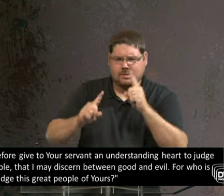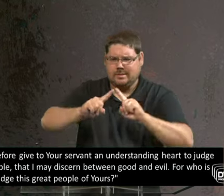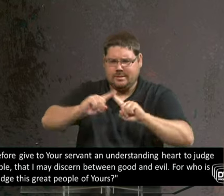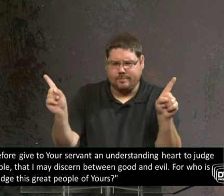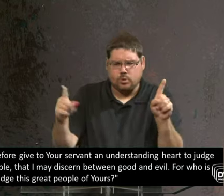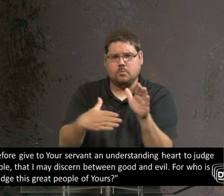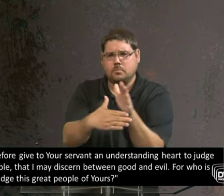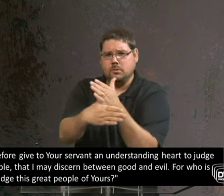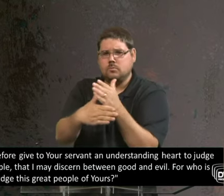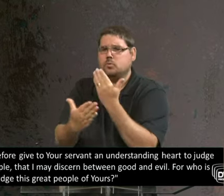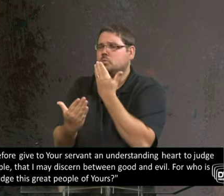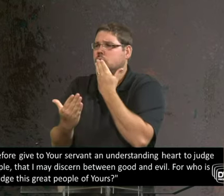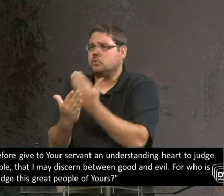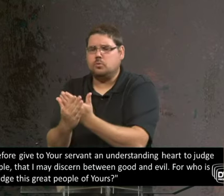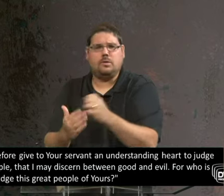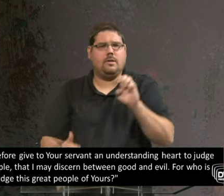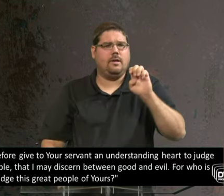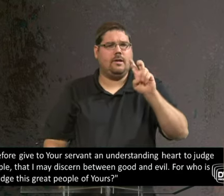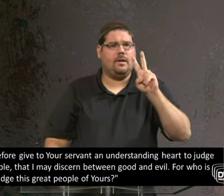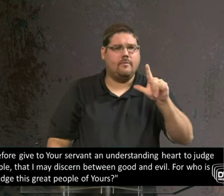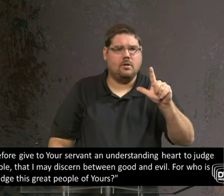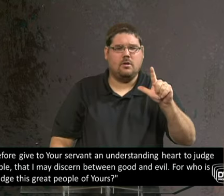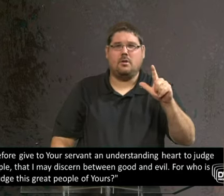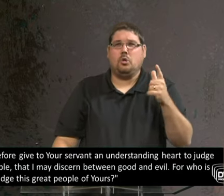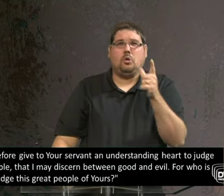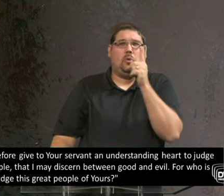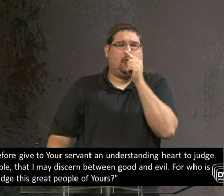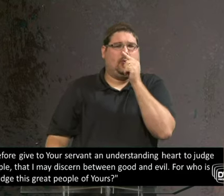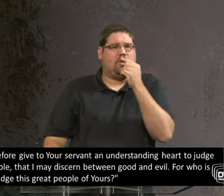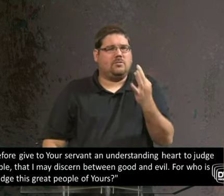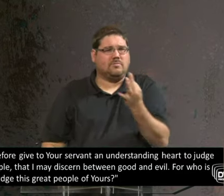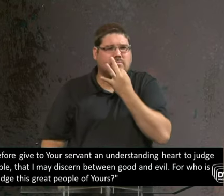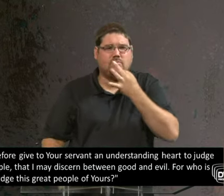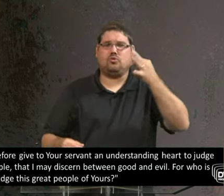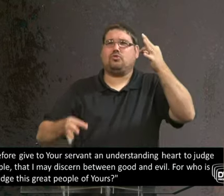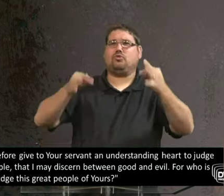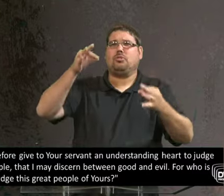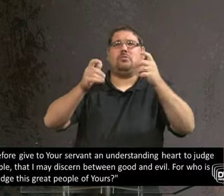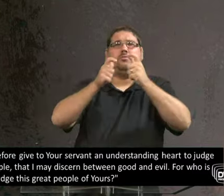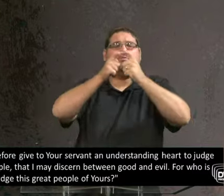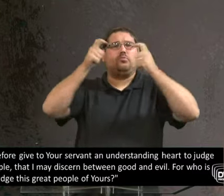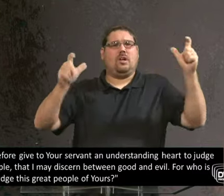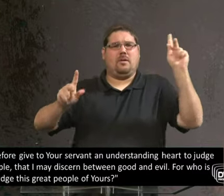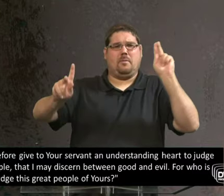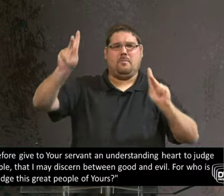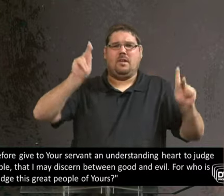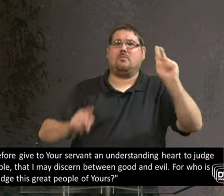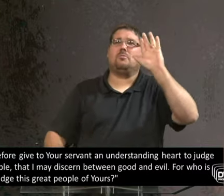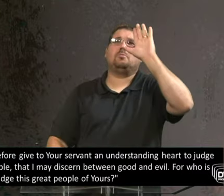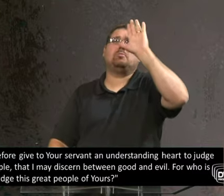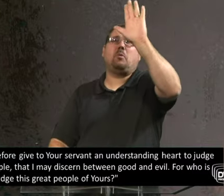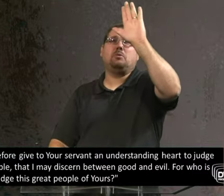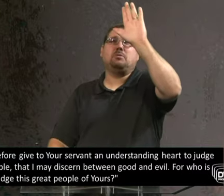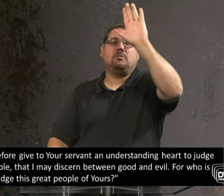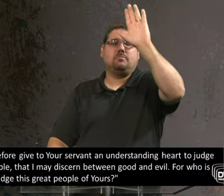discern between good and evil. For who is able to judge this great people of